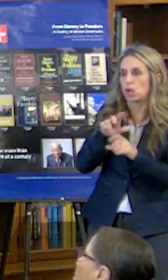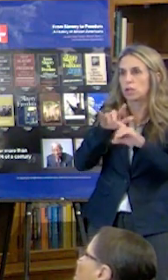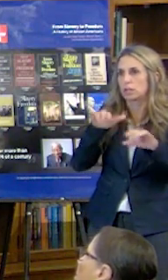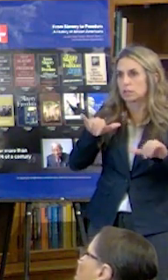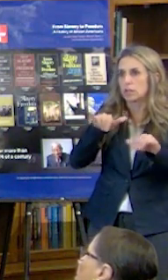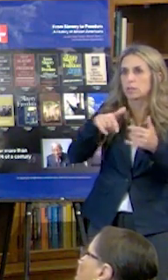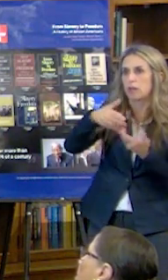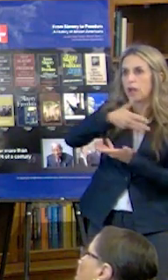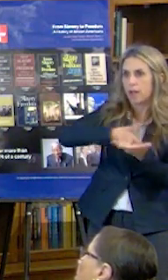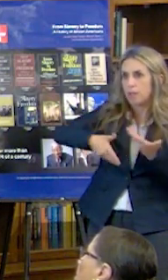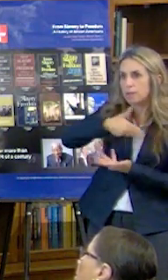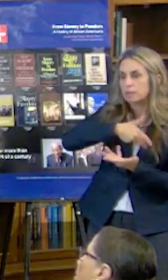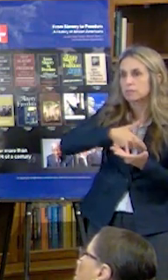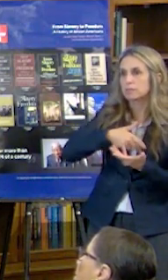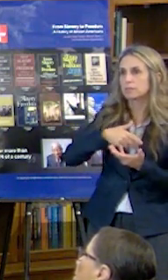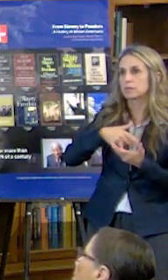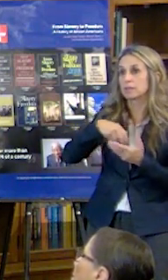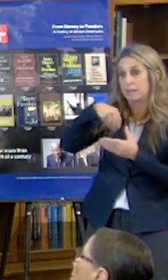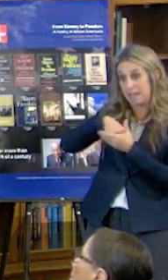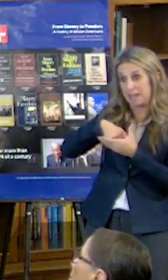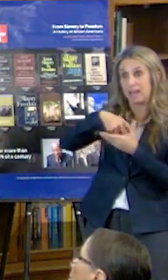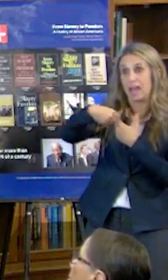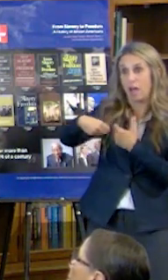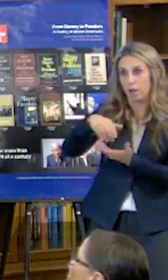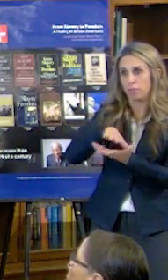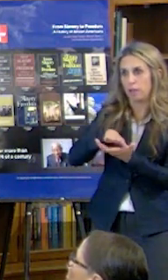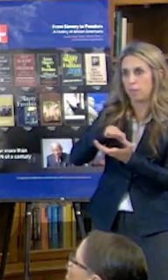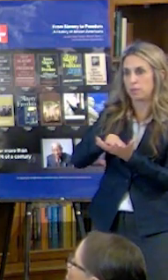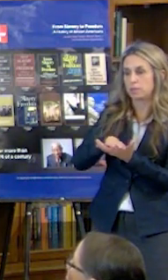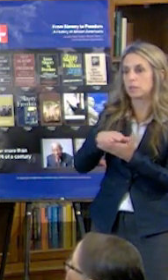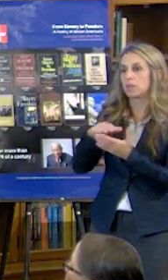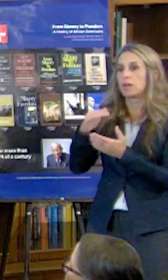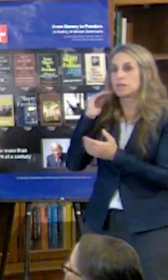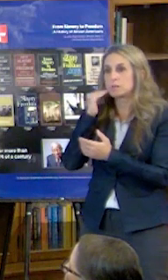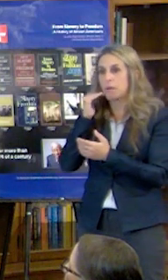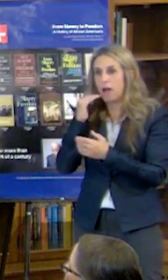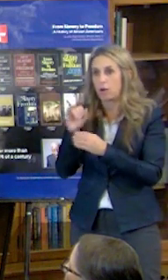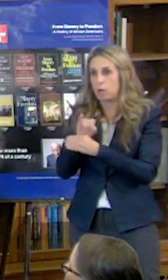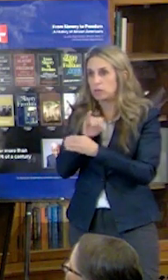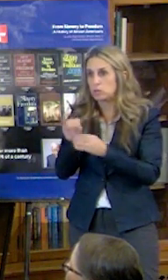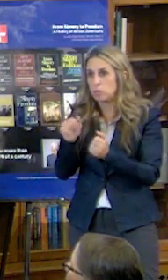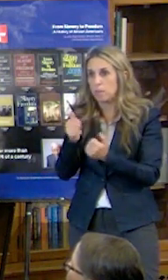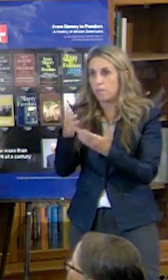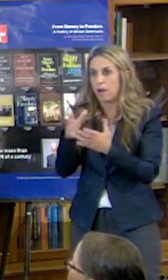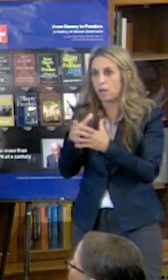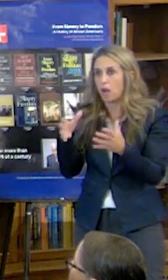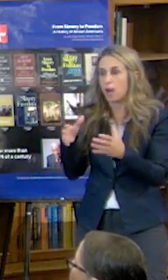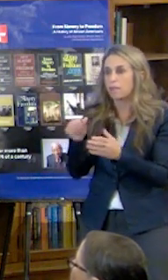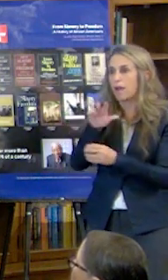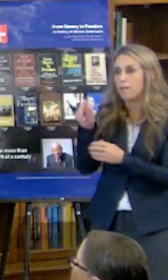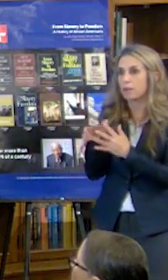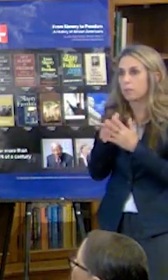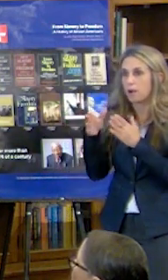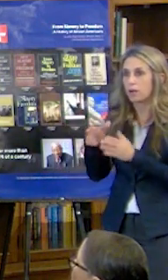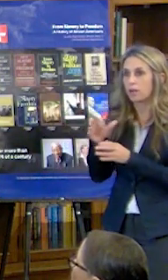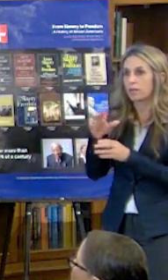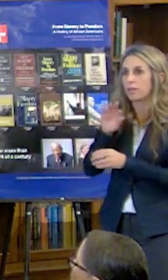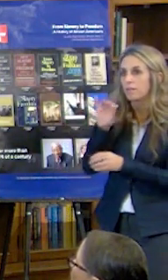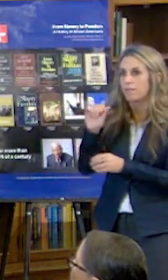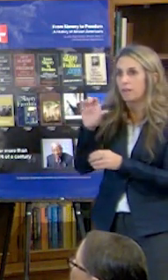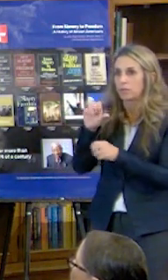outside of the campus right there's tobacco industry that's provided for a lot of afri American Factory